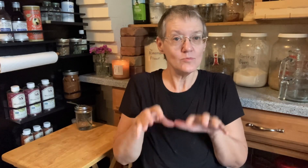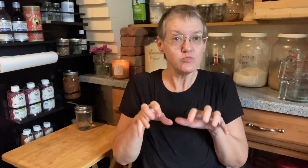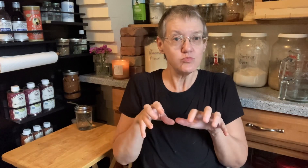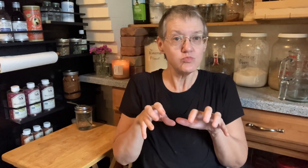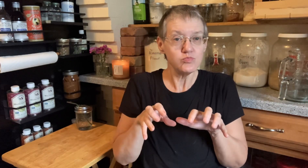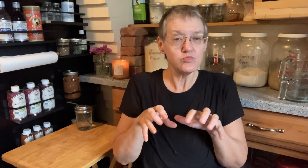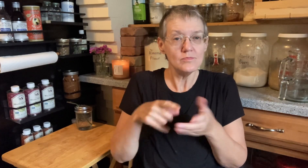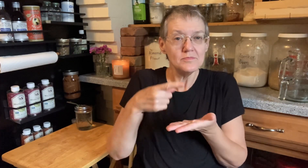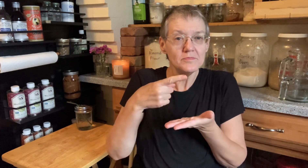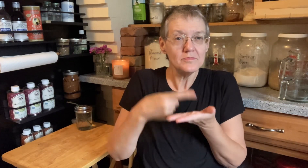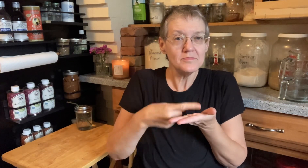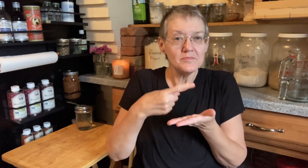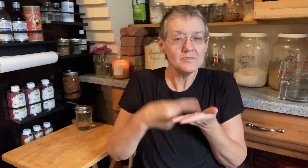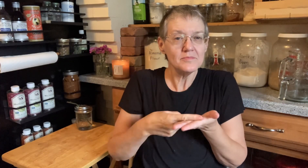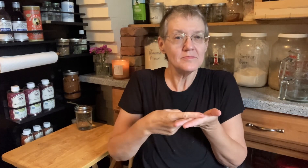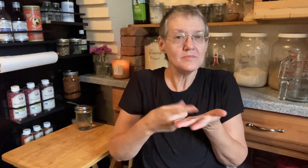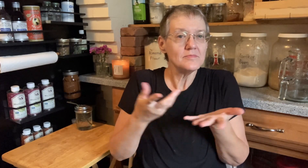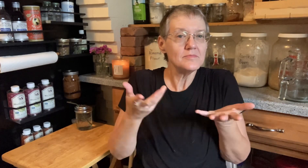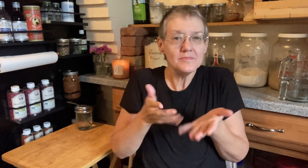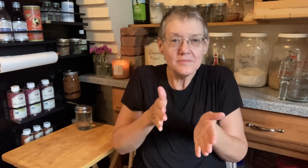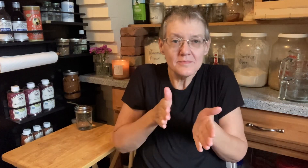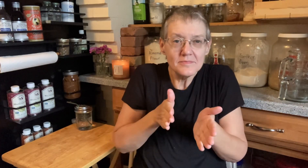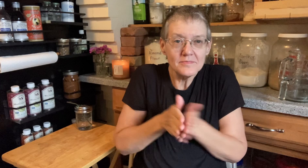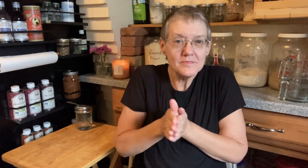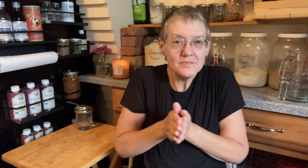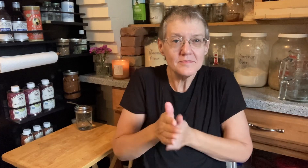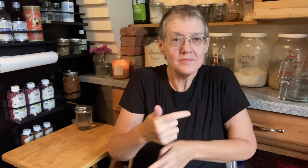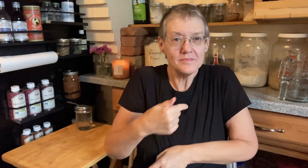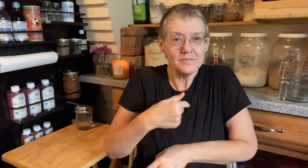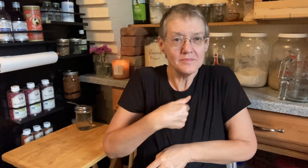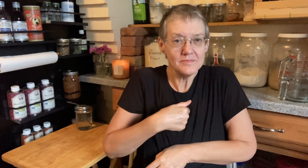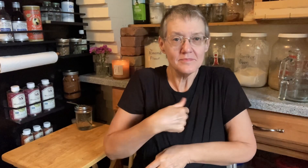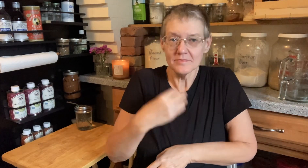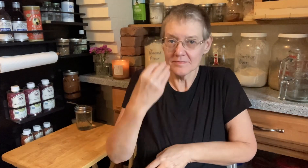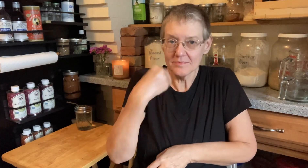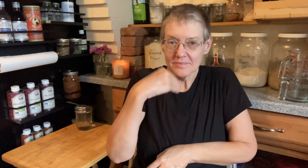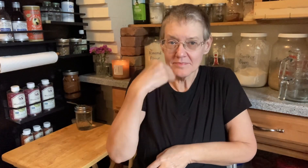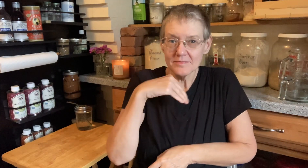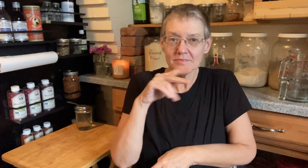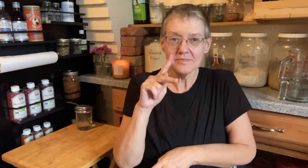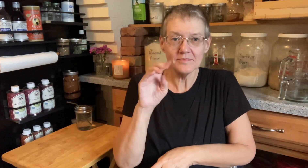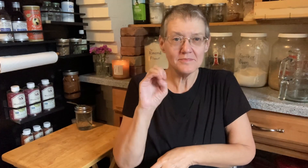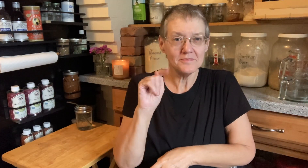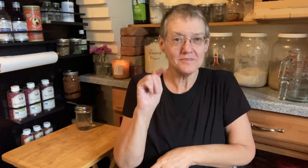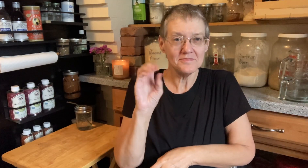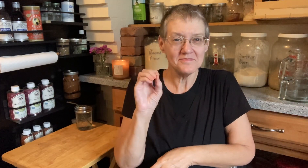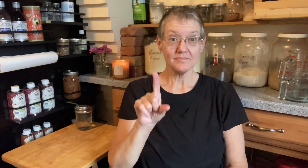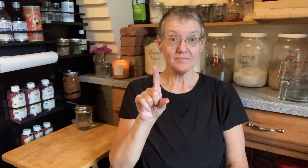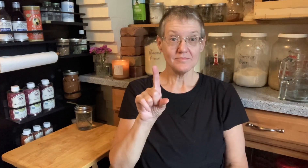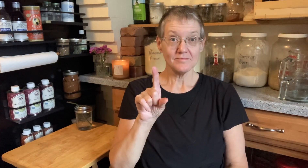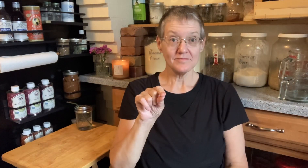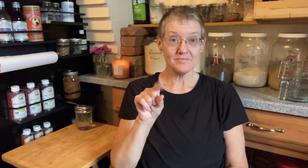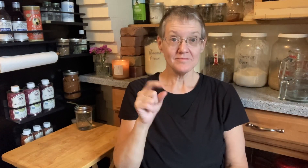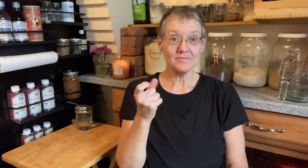While those are getting hard, let's discuss what motivated me to eat keto. Now,